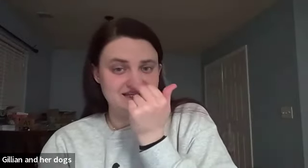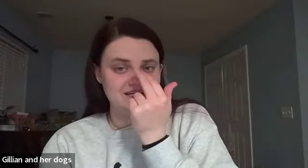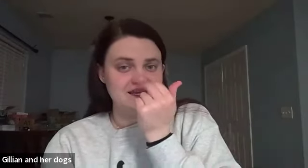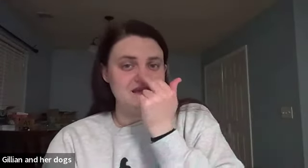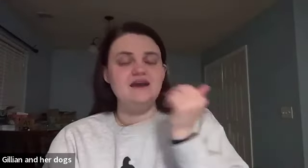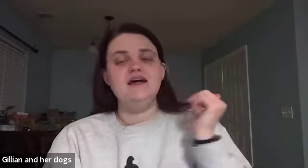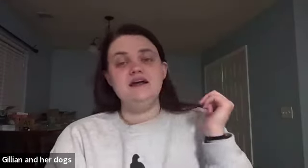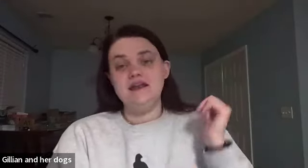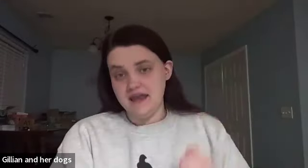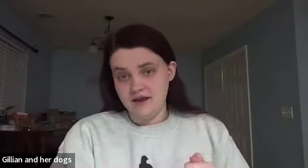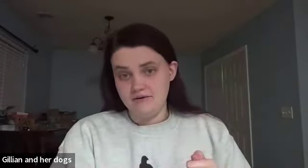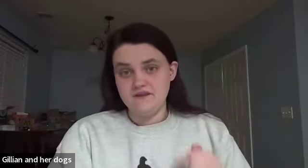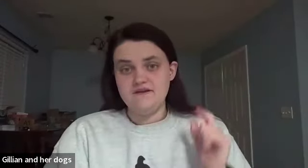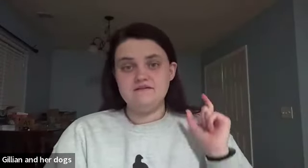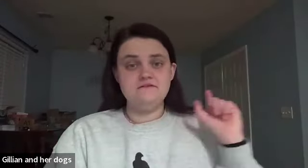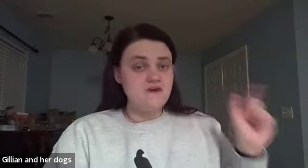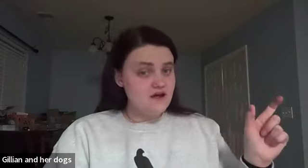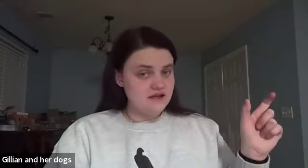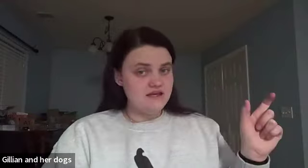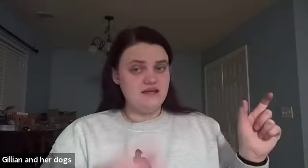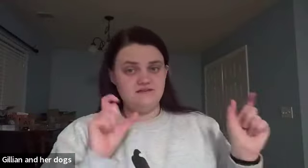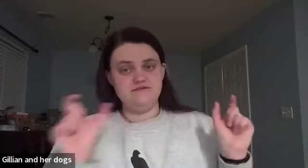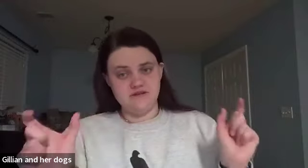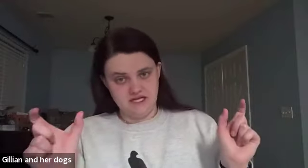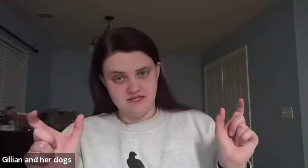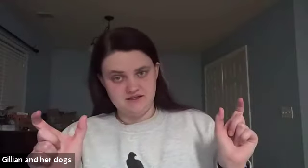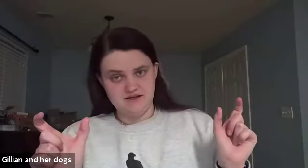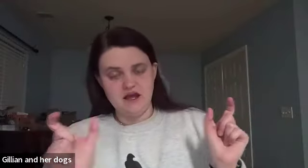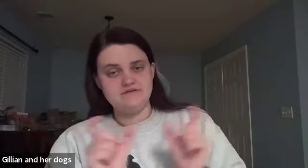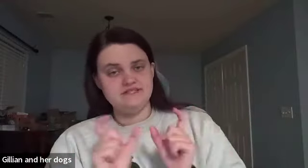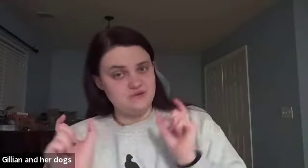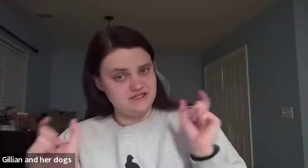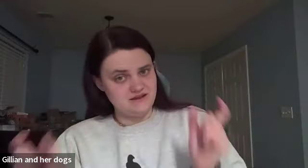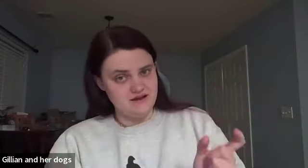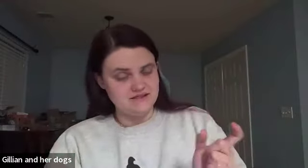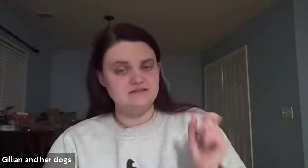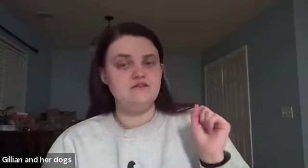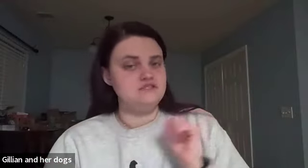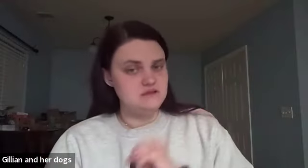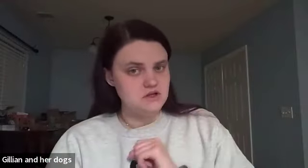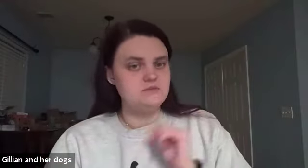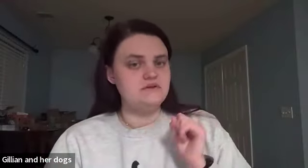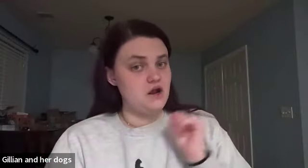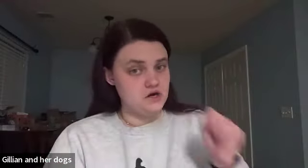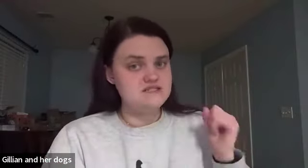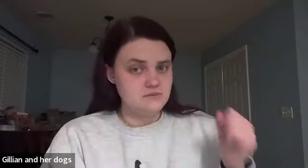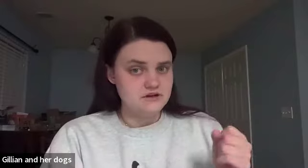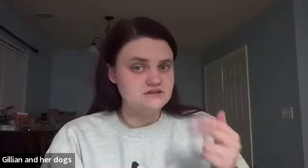funny. Now, fun and funny have separate signs. They're similar, but they are separate.